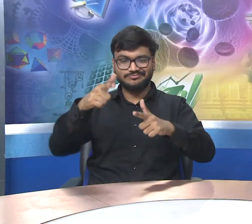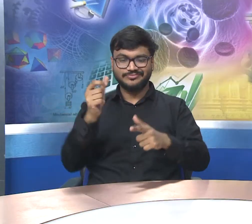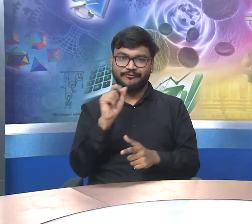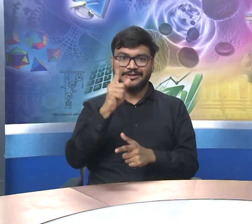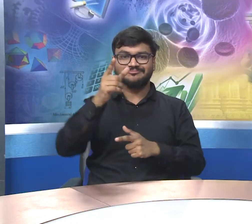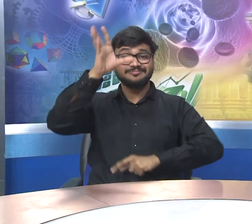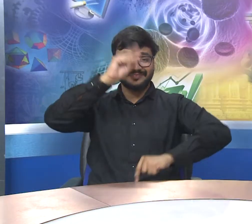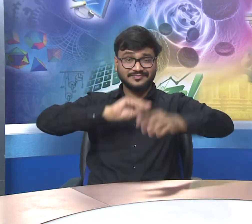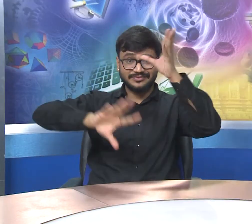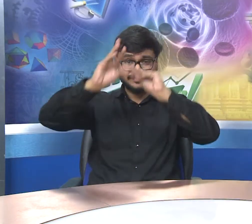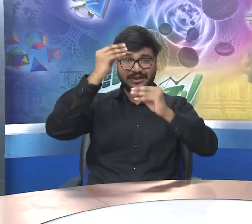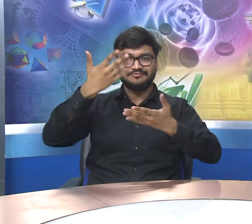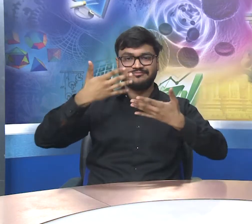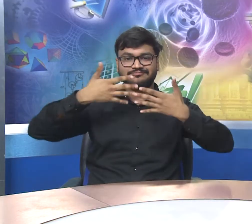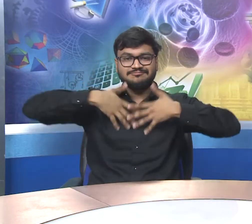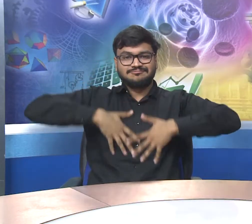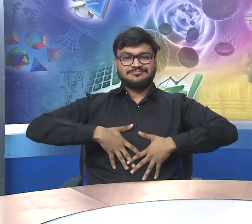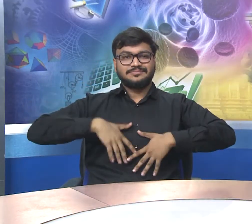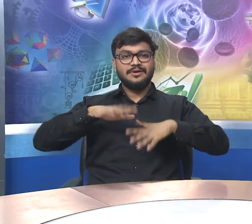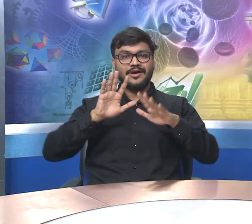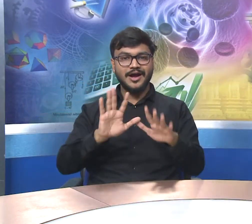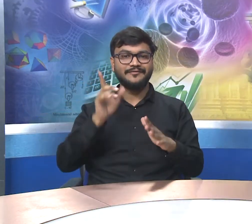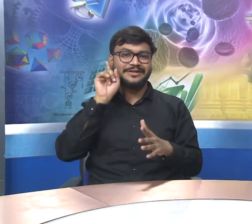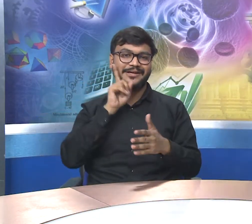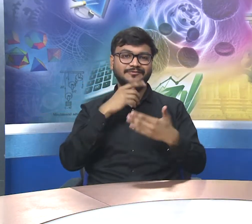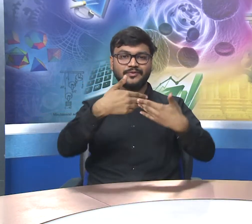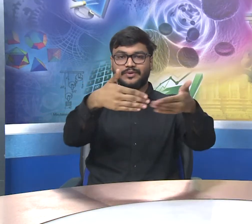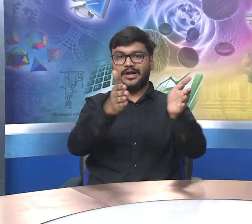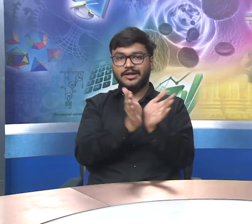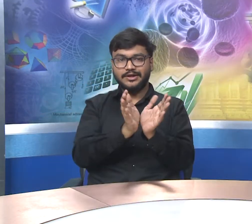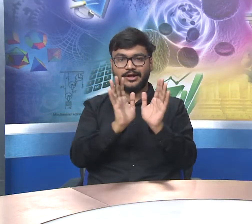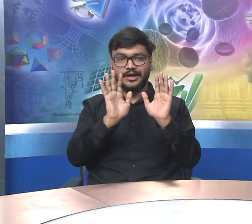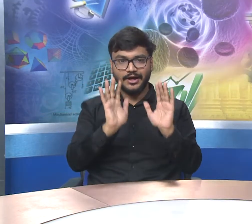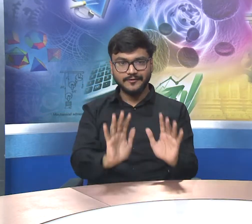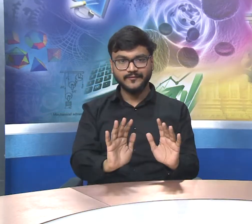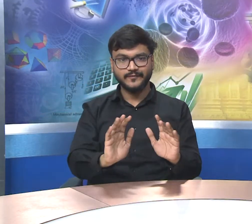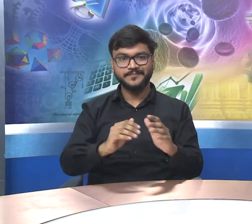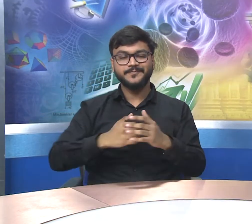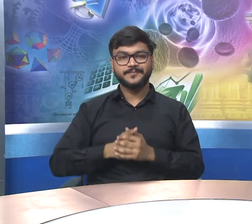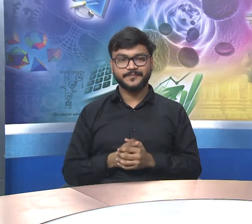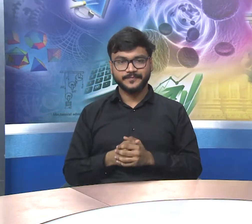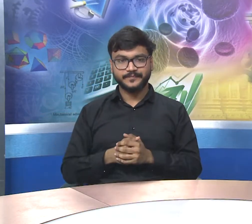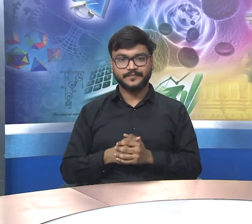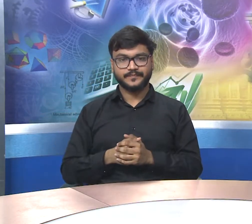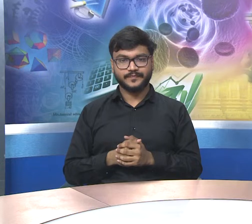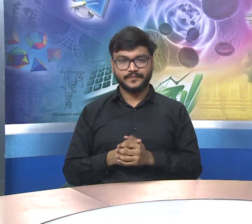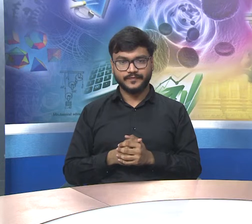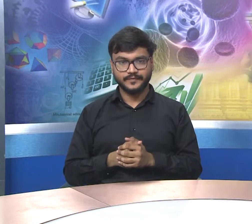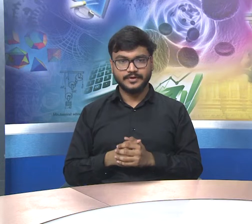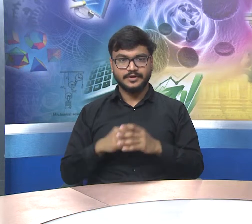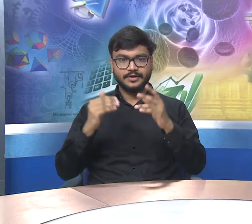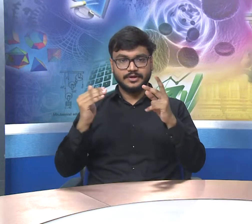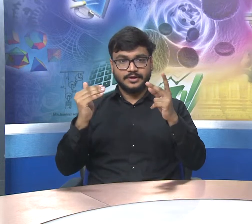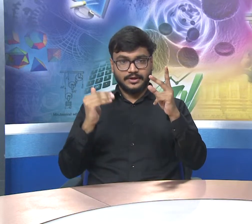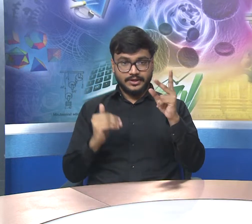and identify themselves as people with a deep deaf community connections.